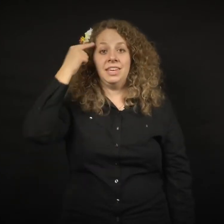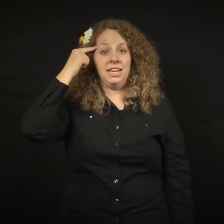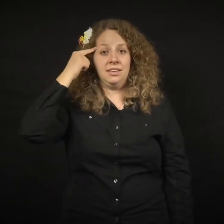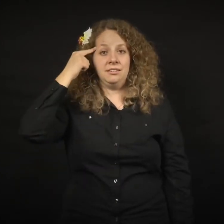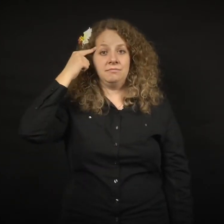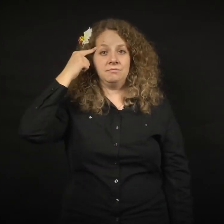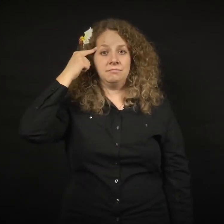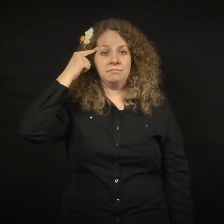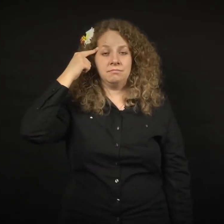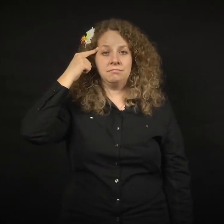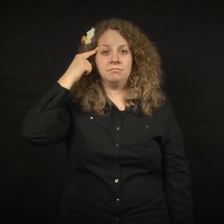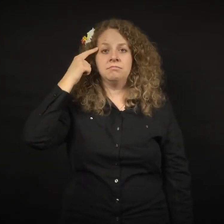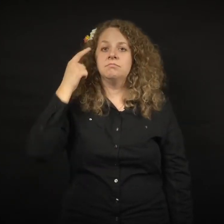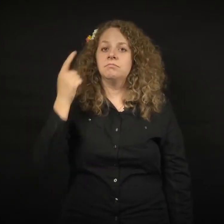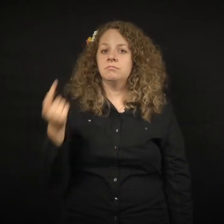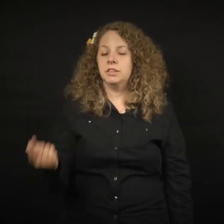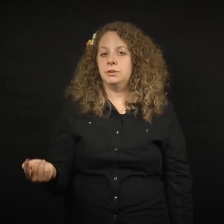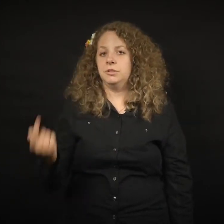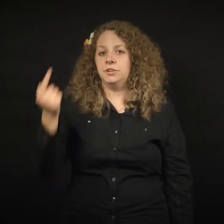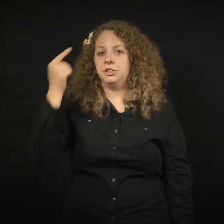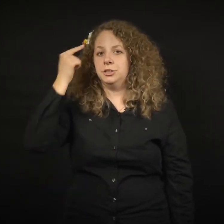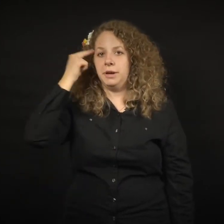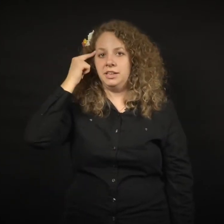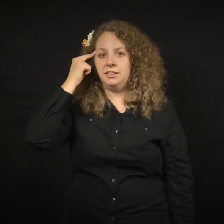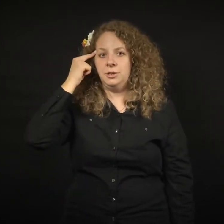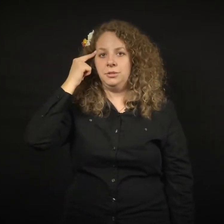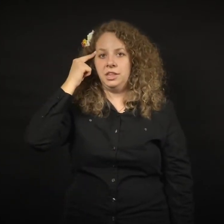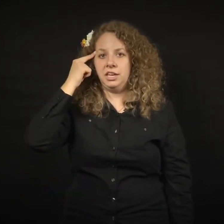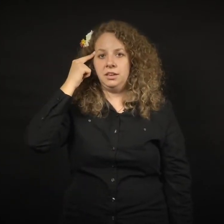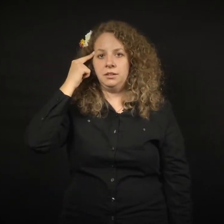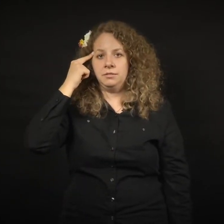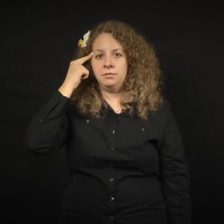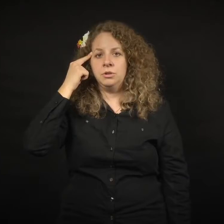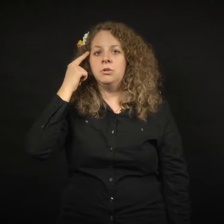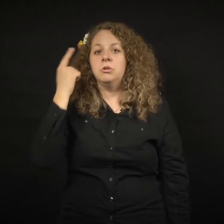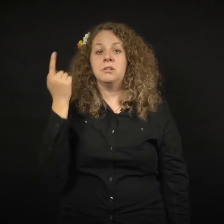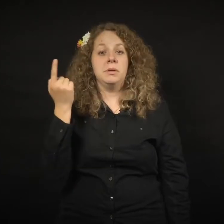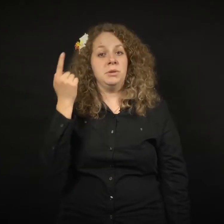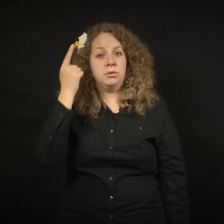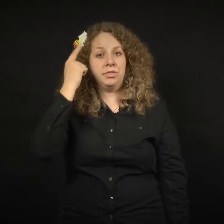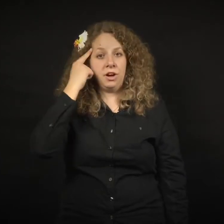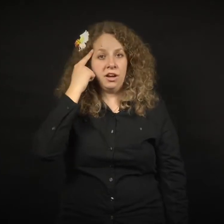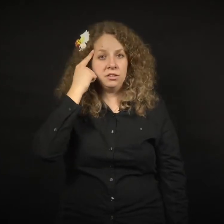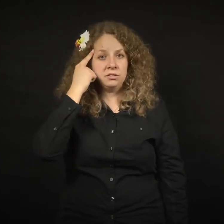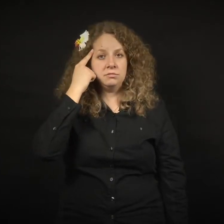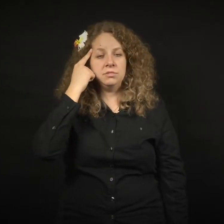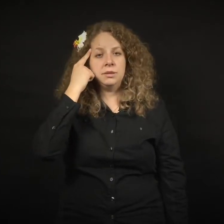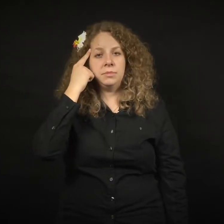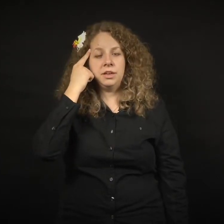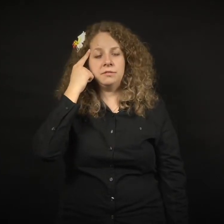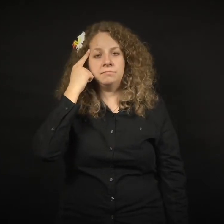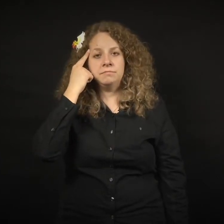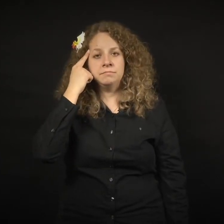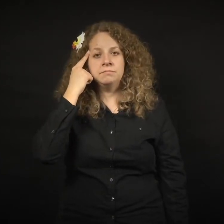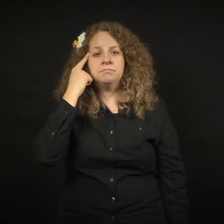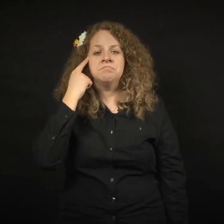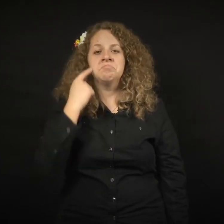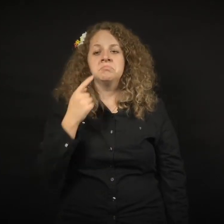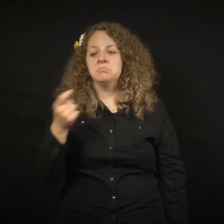Think. Like referring to your mind, you think. Or maybe you thought something.